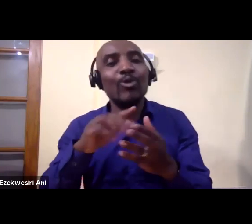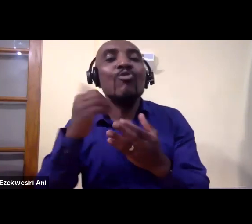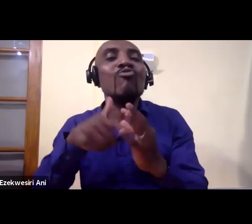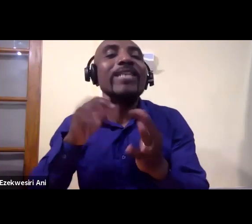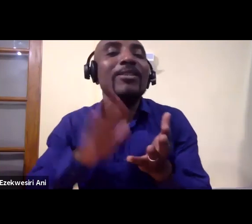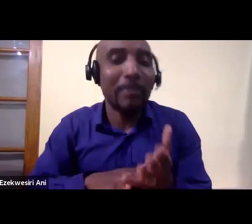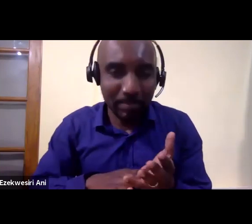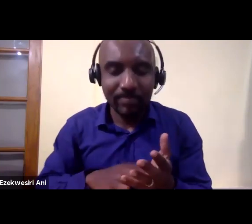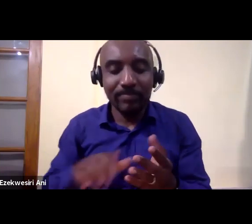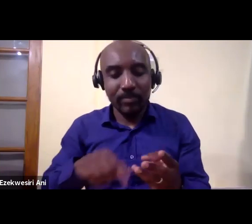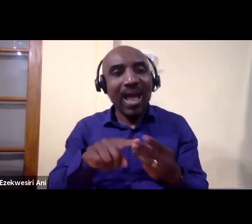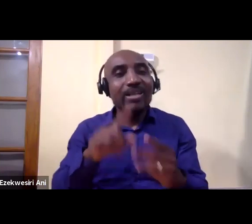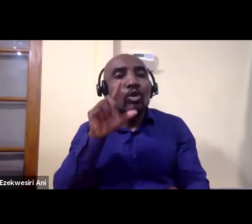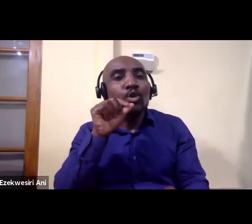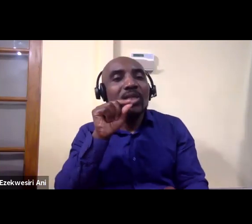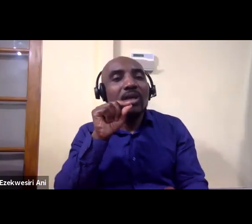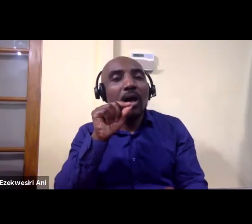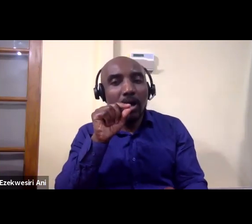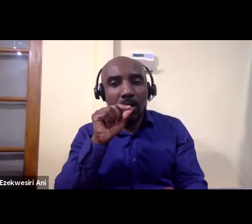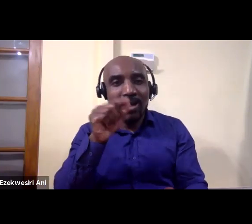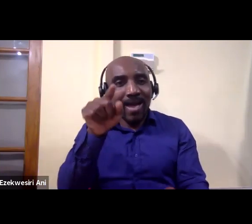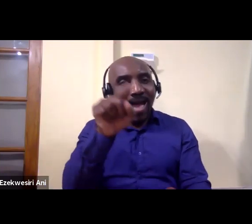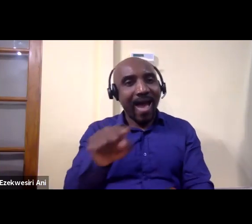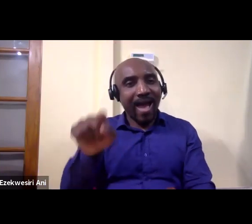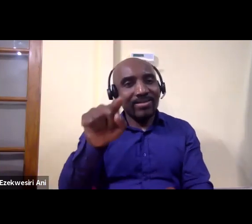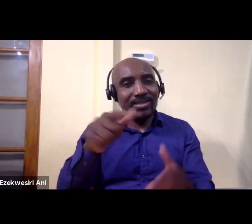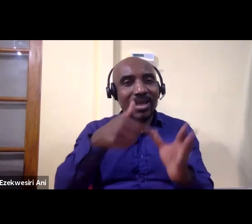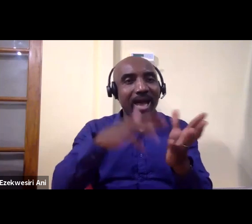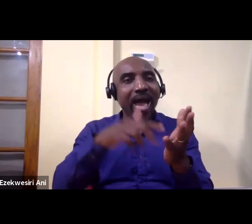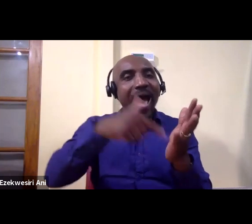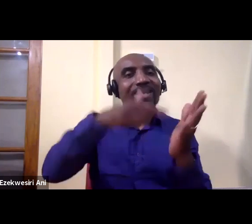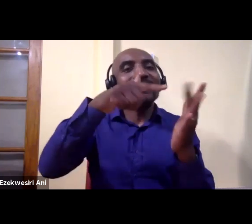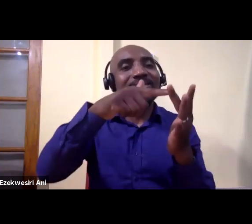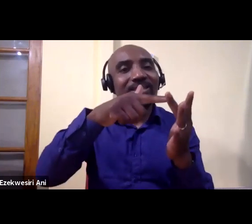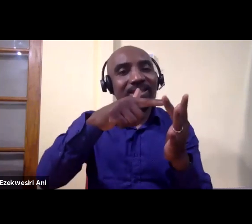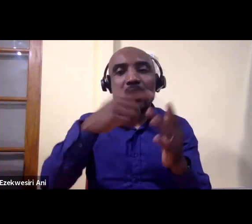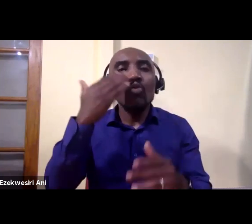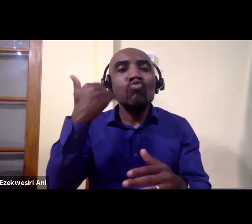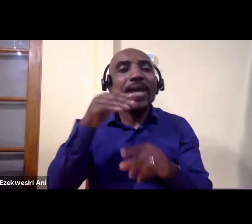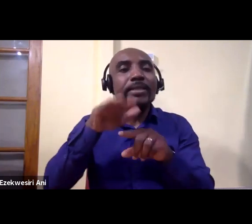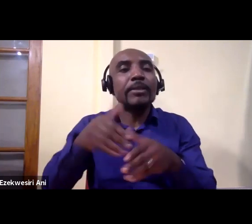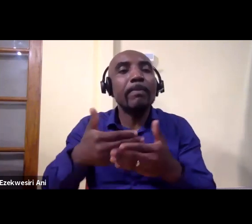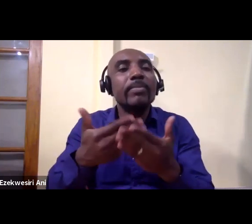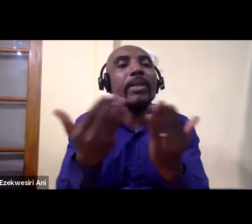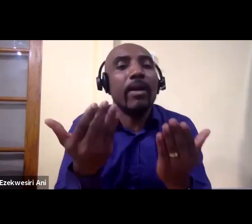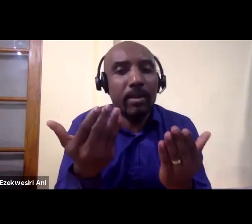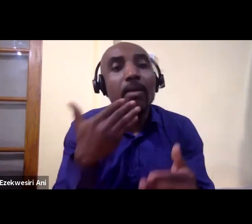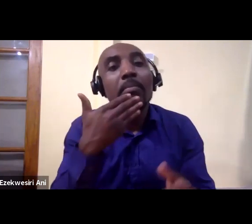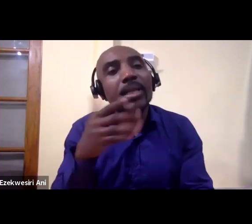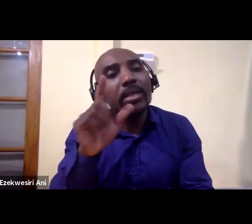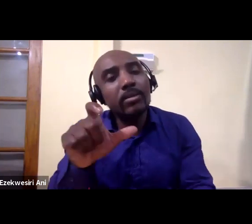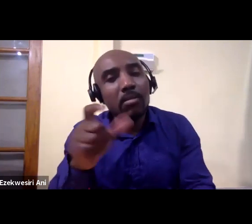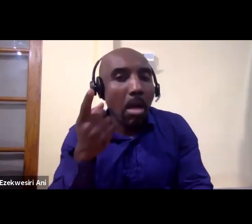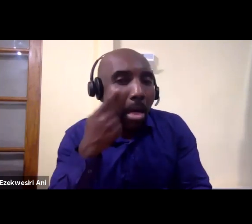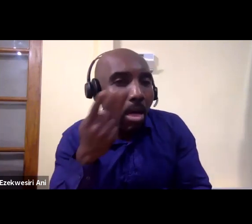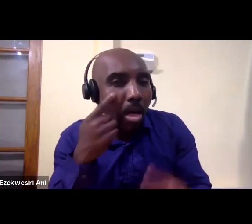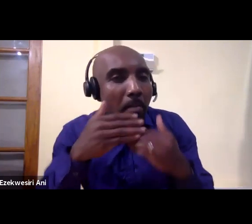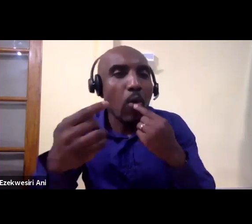Twitter handle is at Anti-Racism Day. So please just check out for more